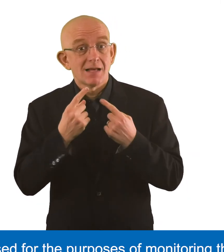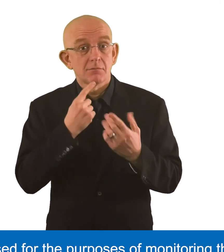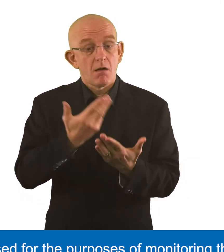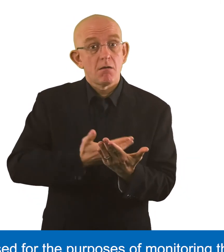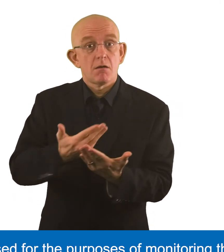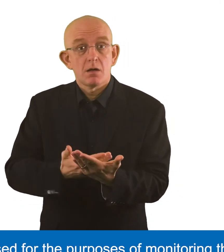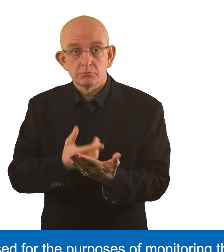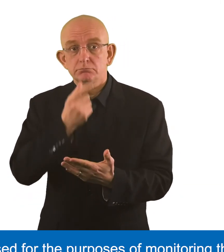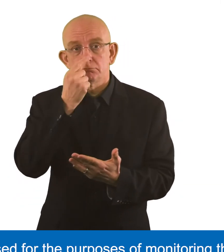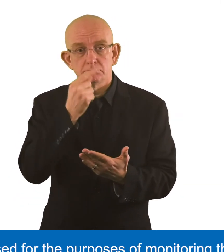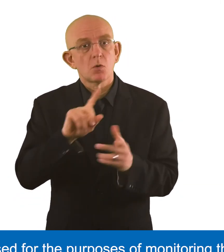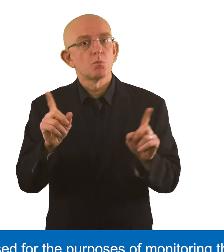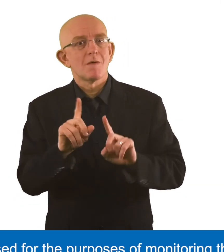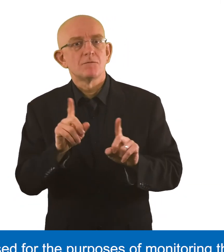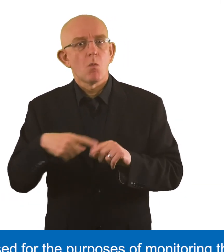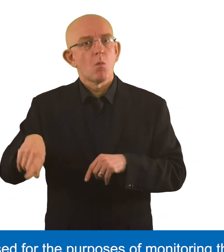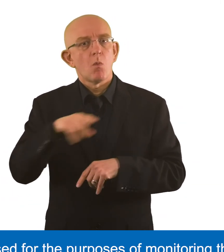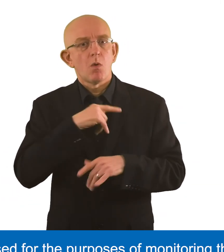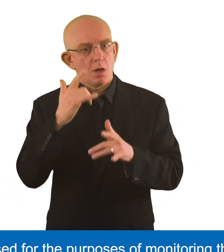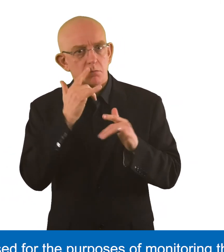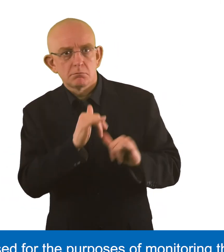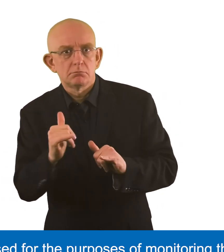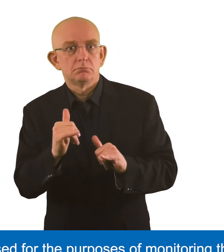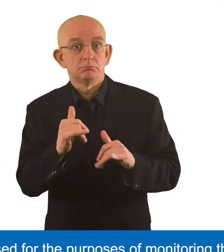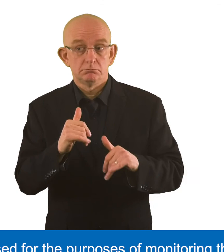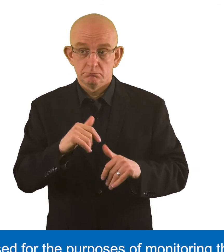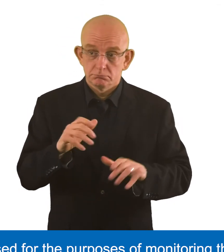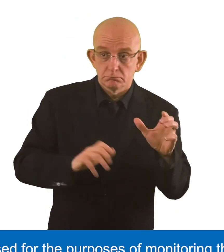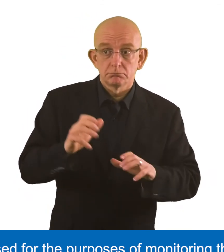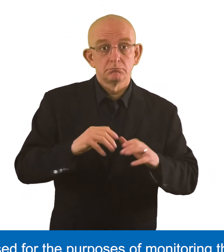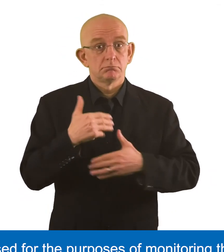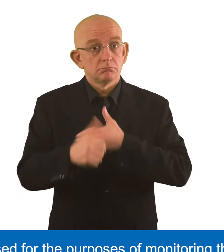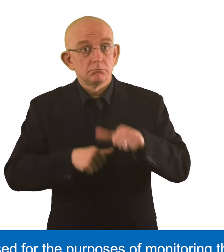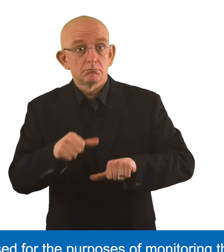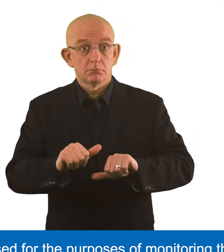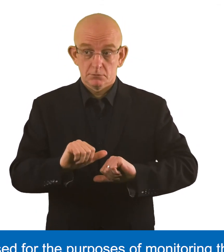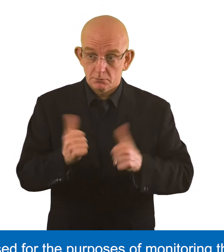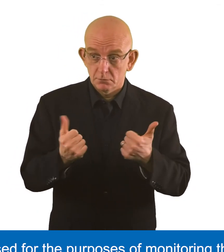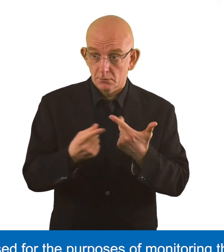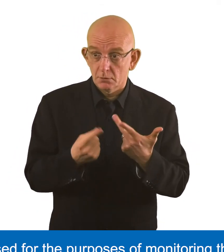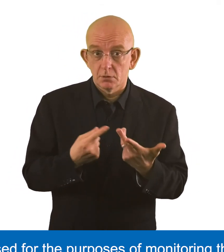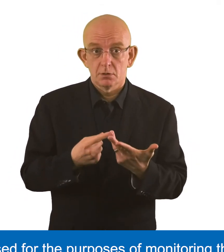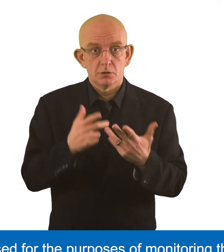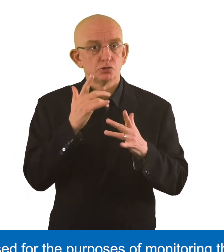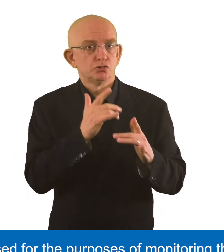Data may also be used for the purposes of monitoring the effectiveness of the recruitment process.